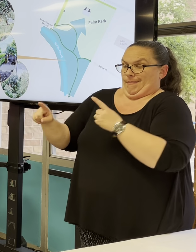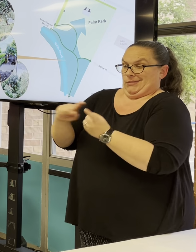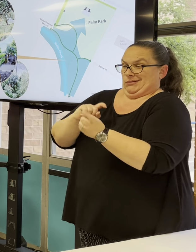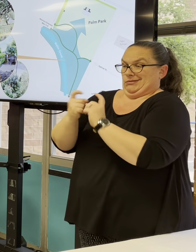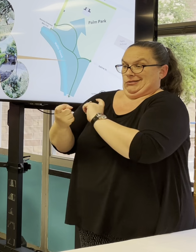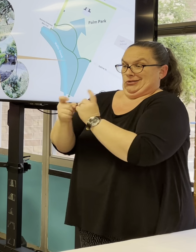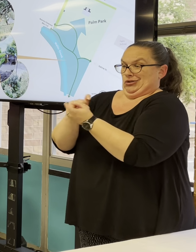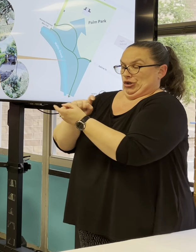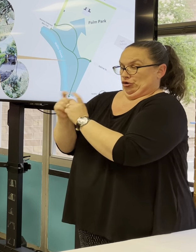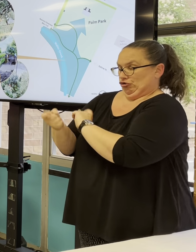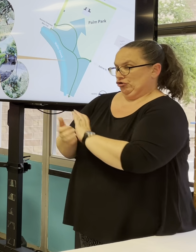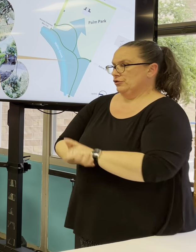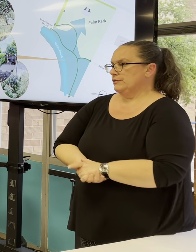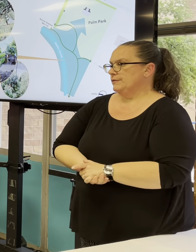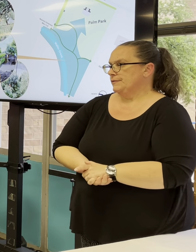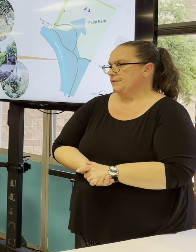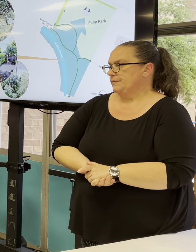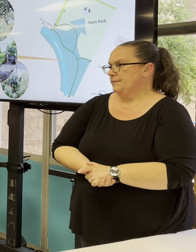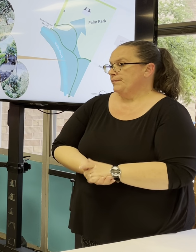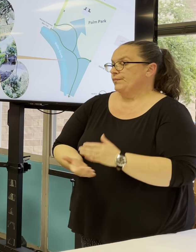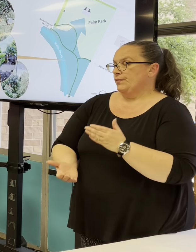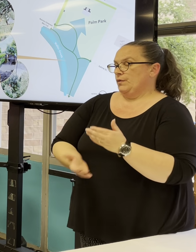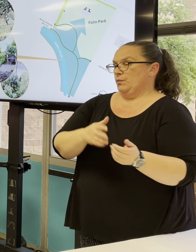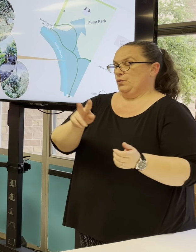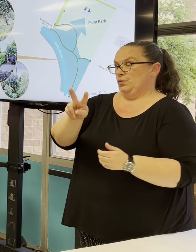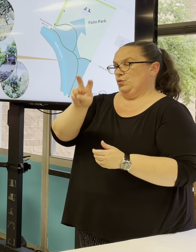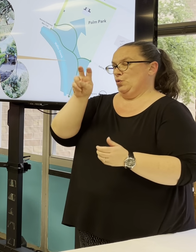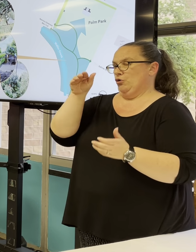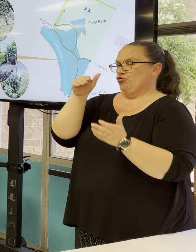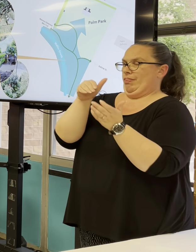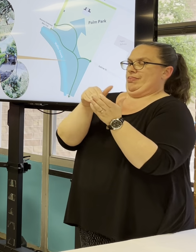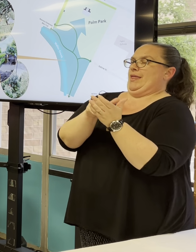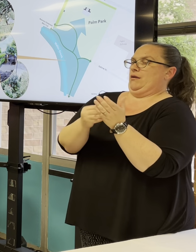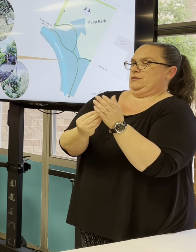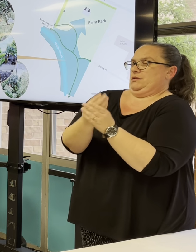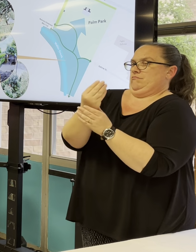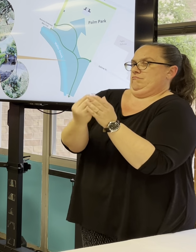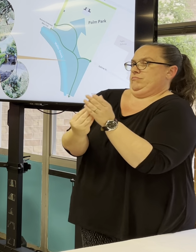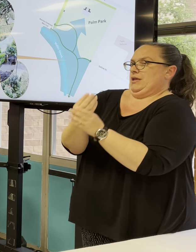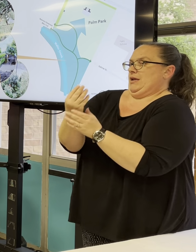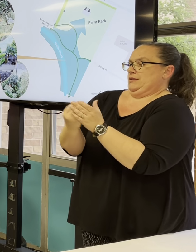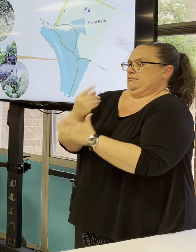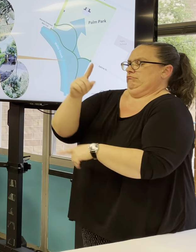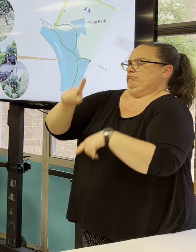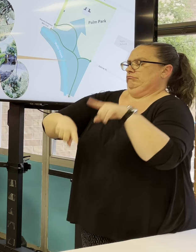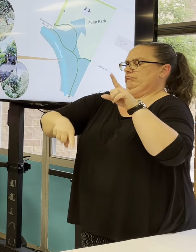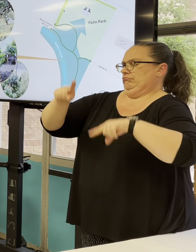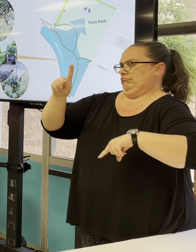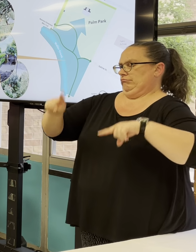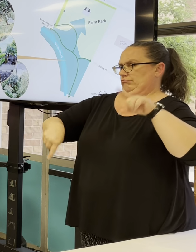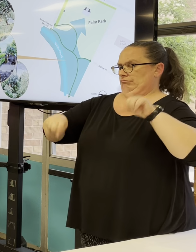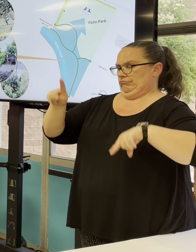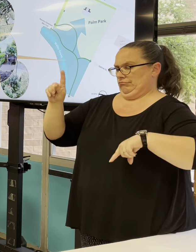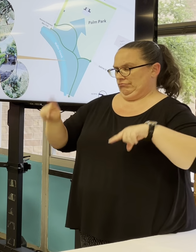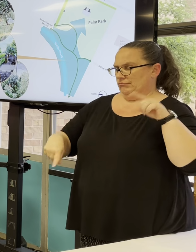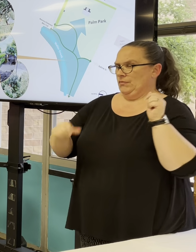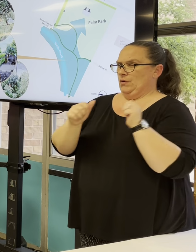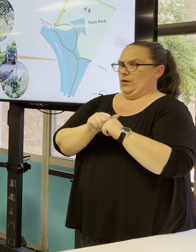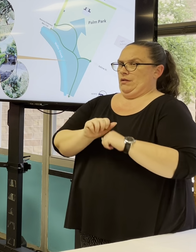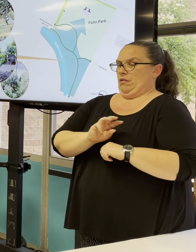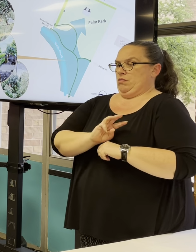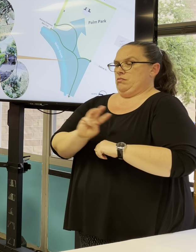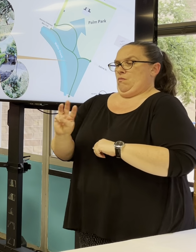confluence being built. There's almost 200,000 plants, natives, tremendous variety coming in on that western